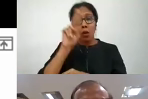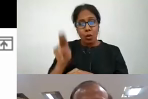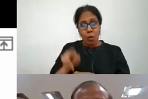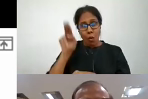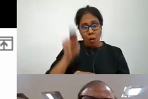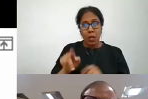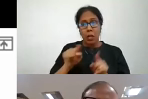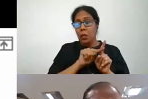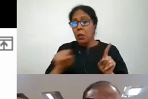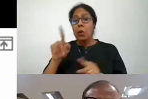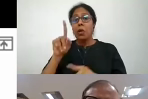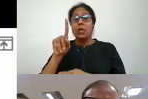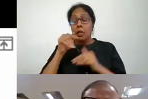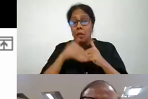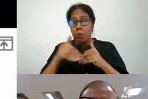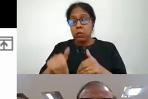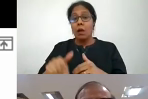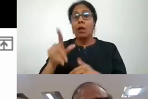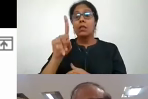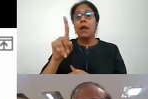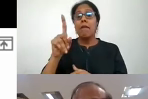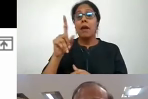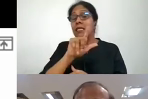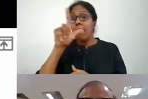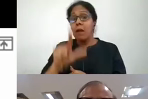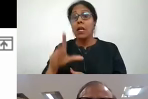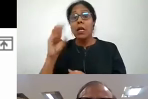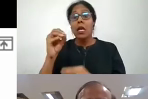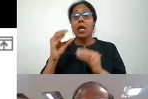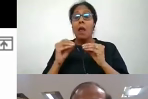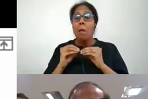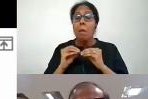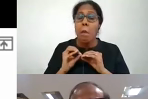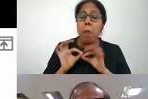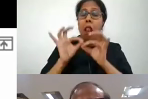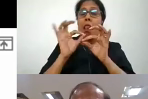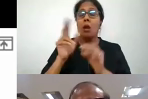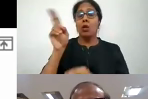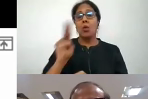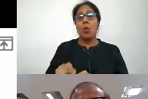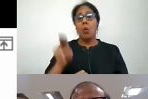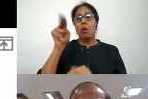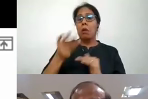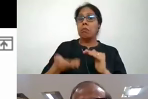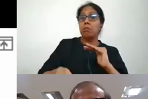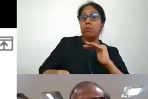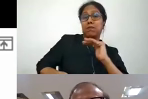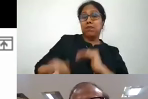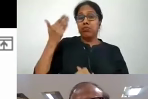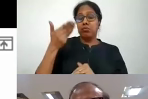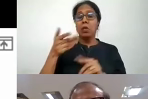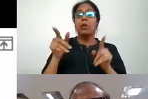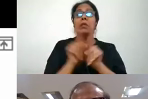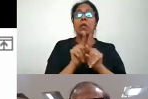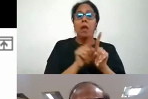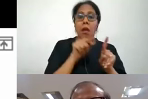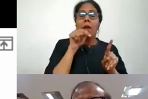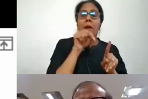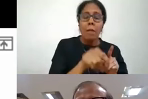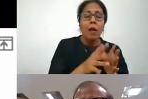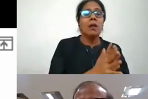billion in 2018-19. But at the same time, our trade deficit has also increased on this account from $32